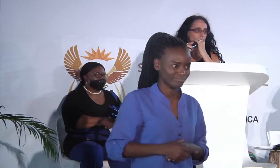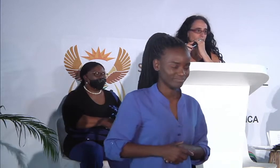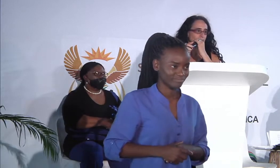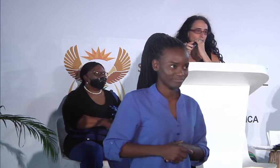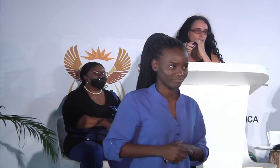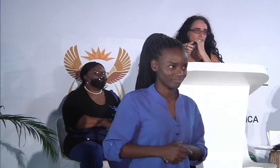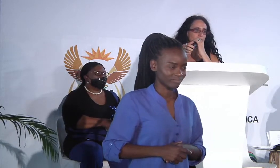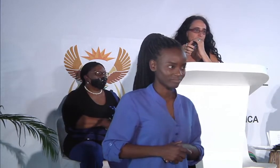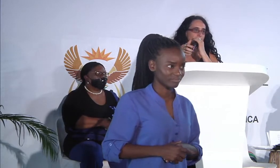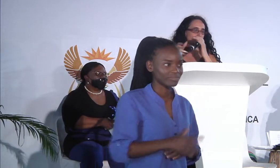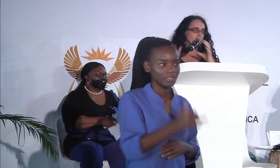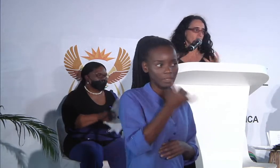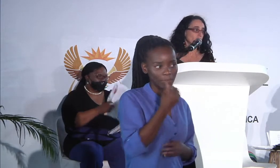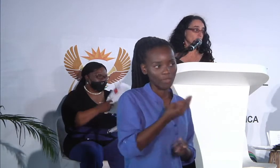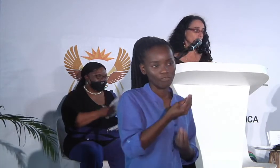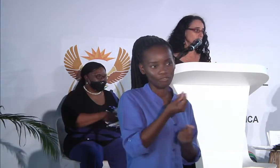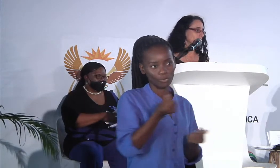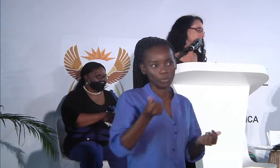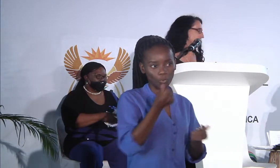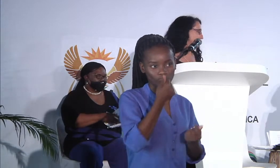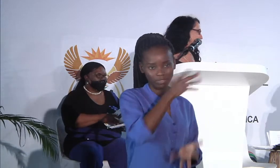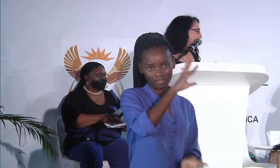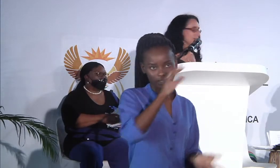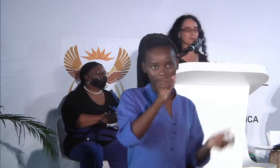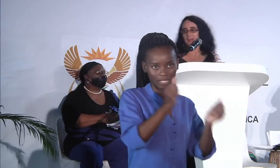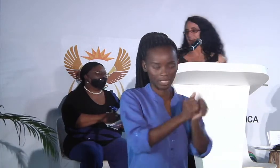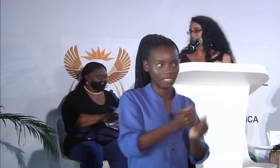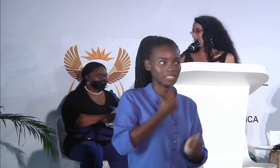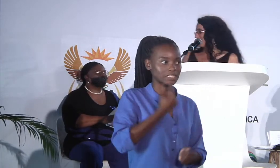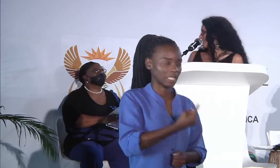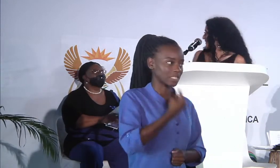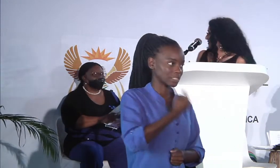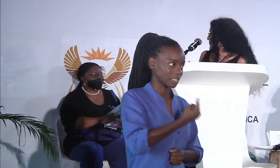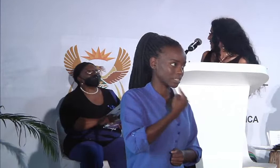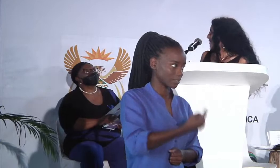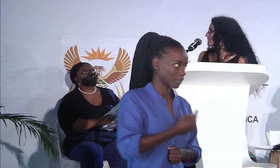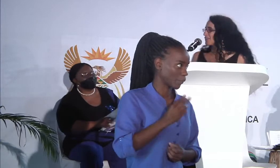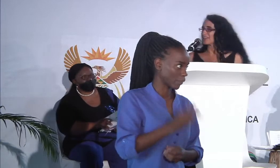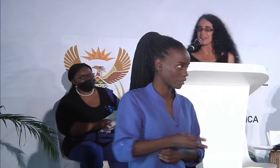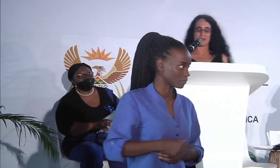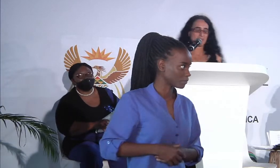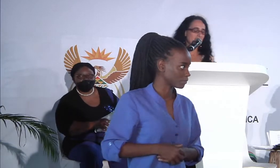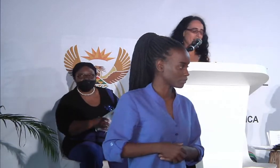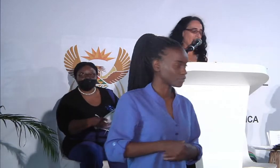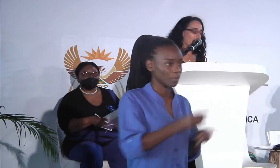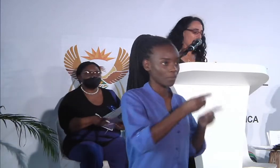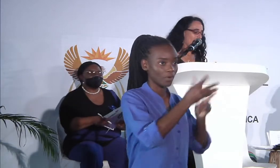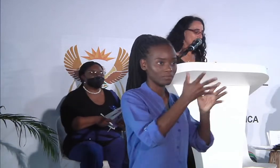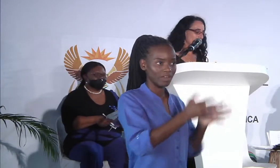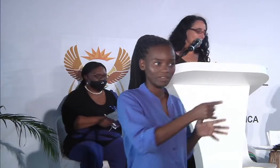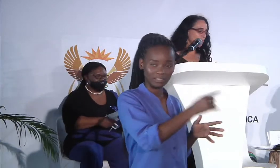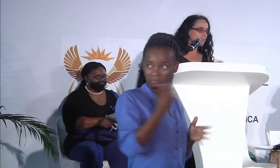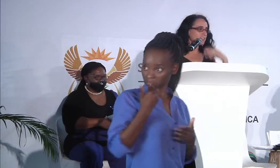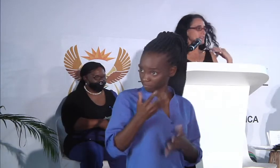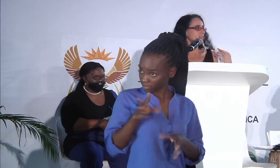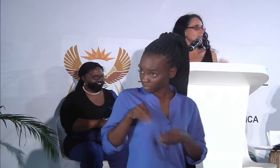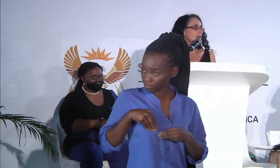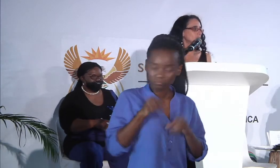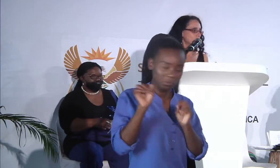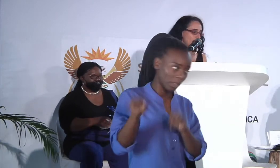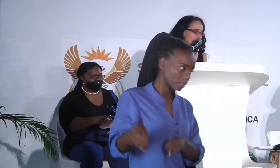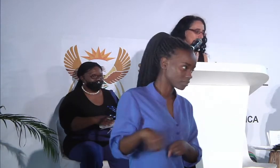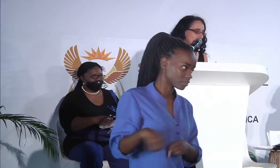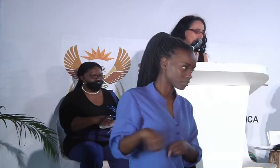say a couple of things in conclusion, if that's okay, Program Director. There are a couple of things that come